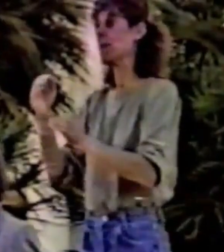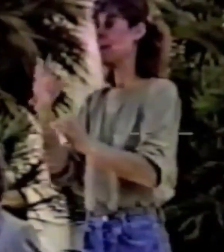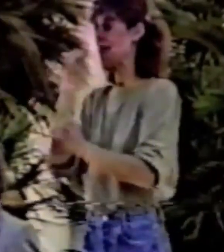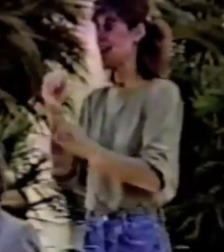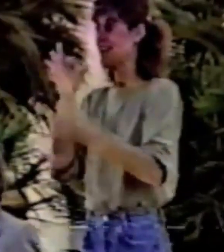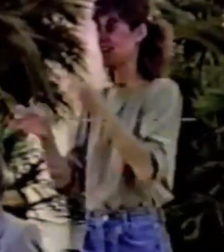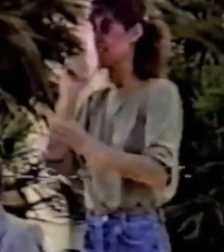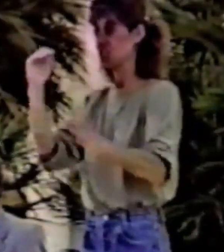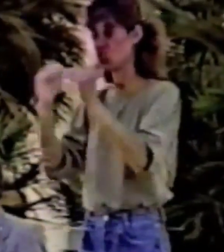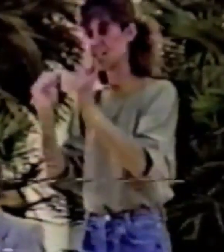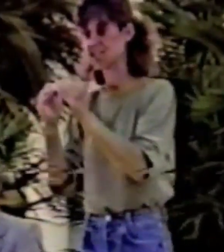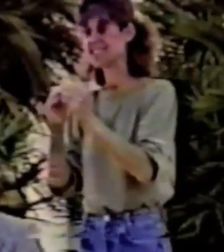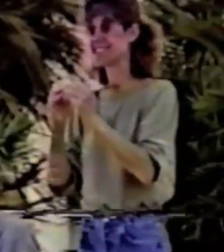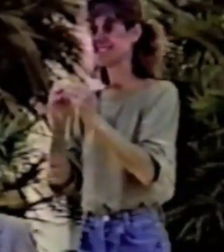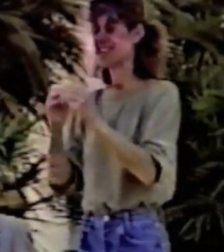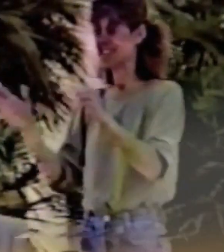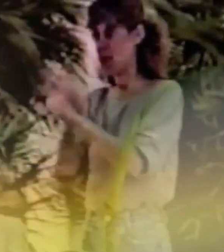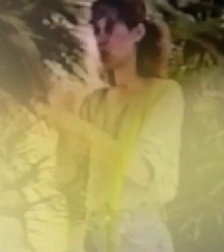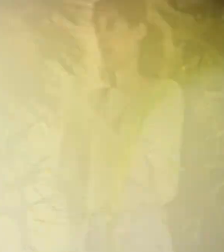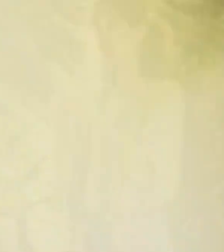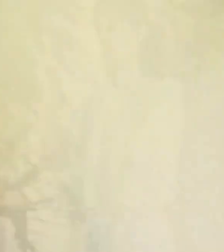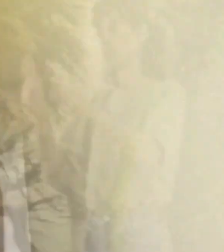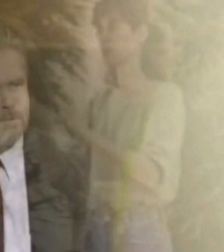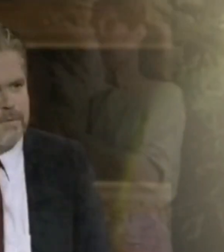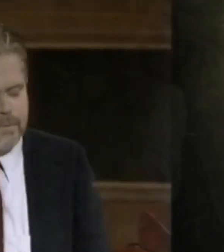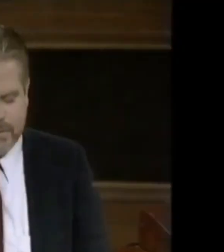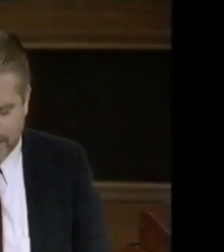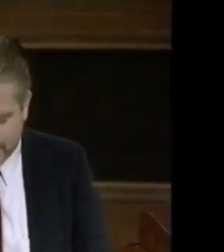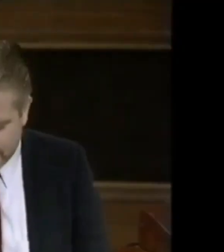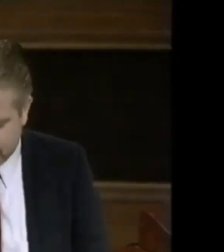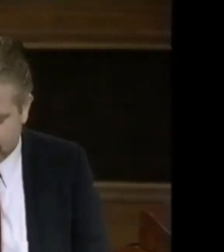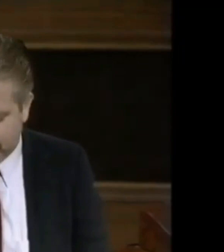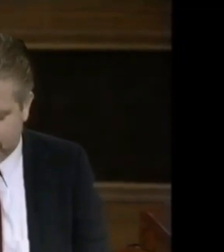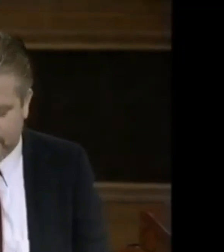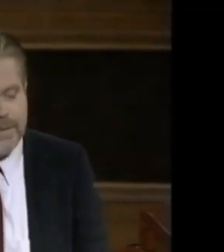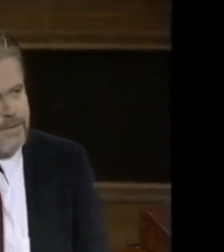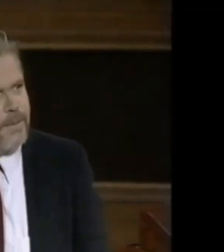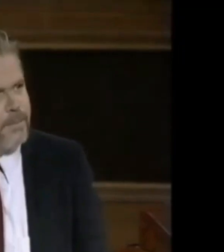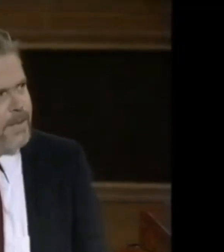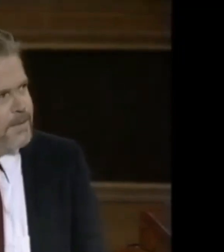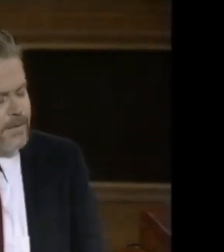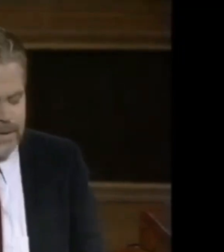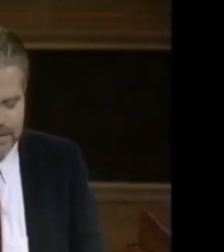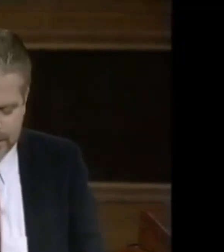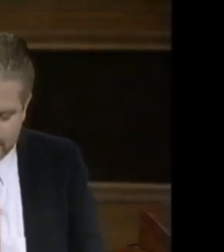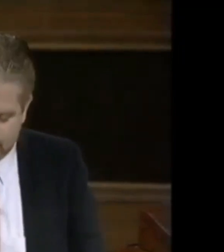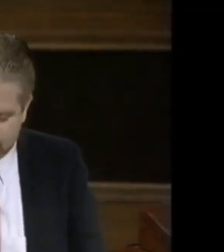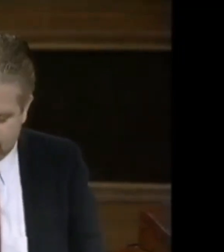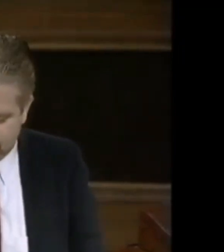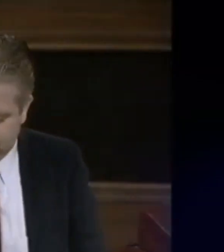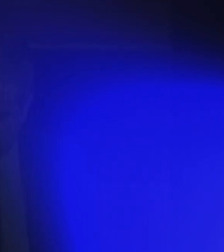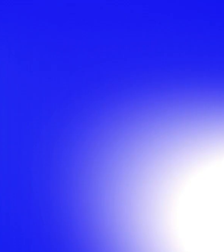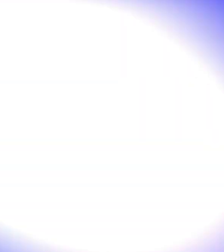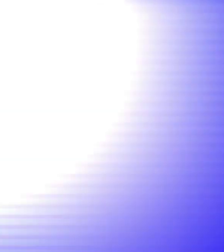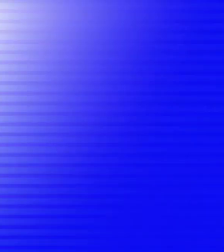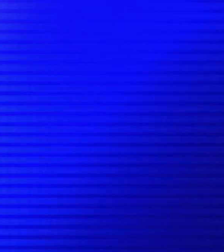is absolute, then one must oppose it absolutely. Presence to the world like us, they are some bodies, not